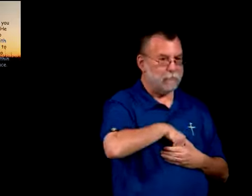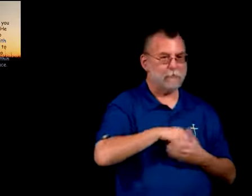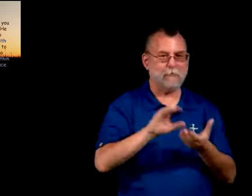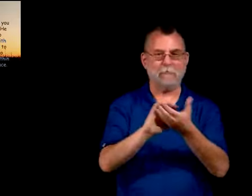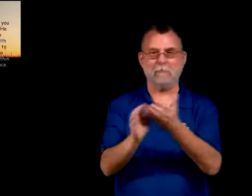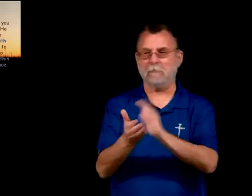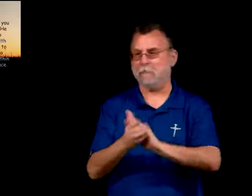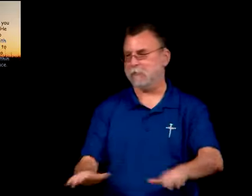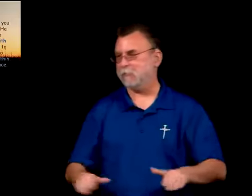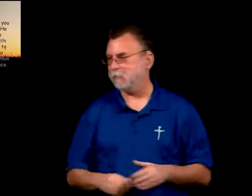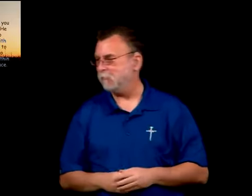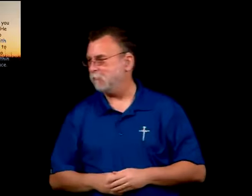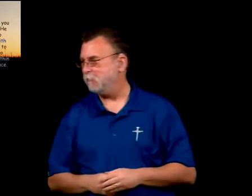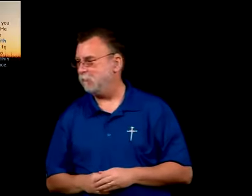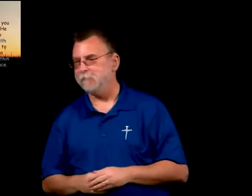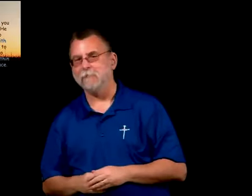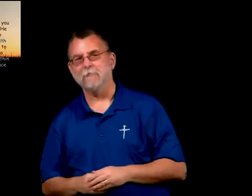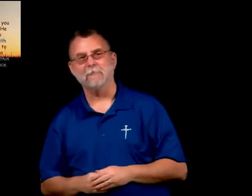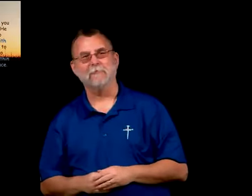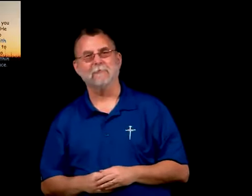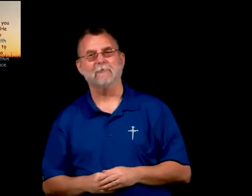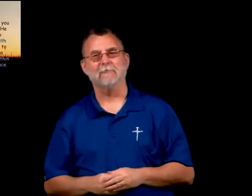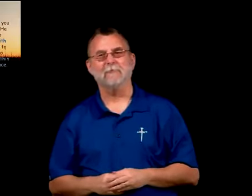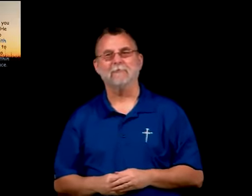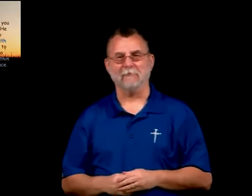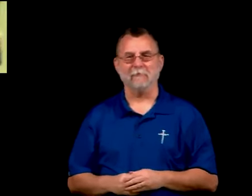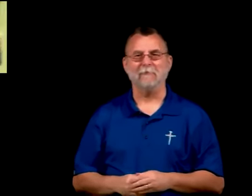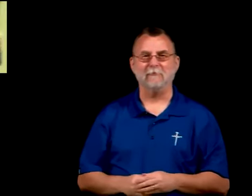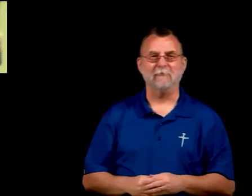and within you to give you peace.